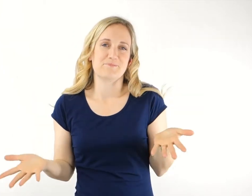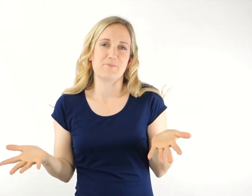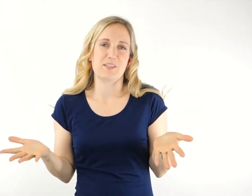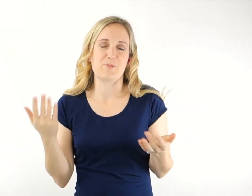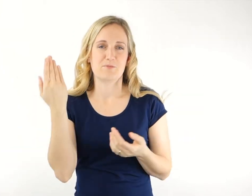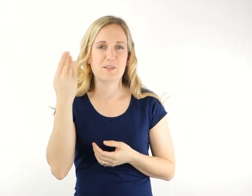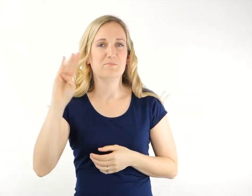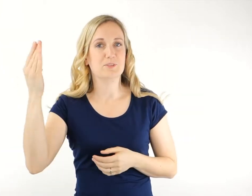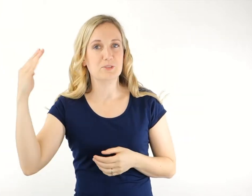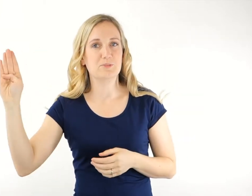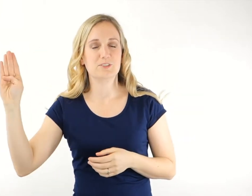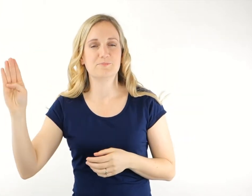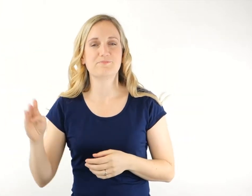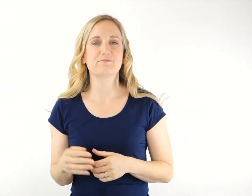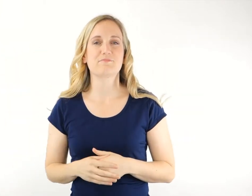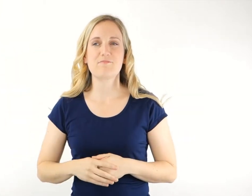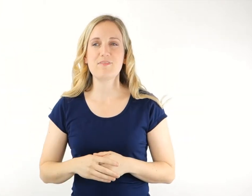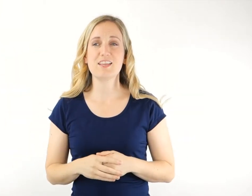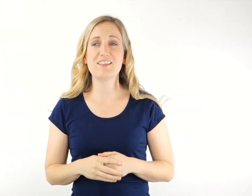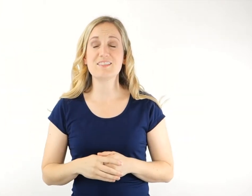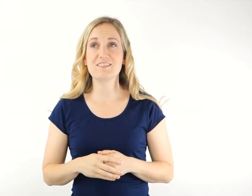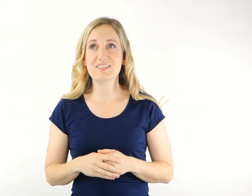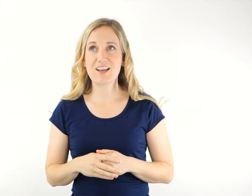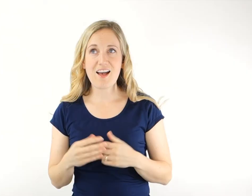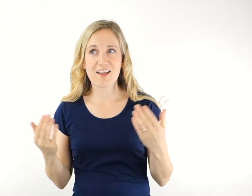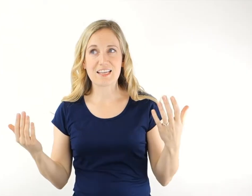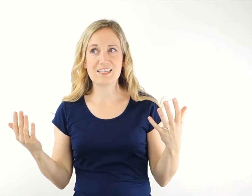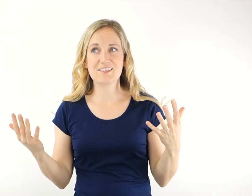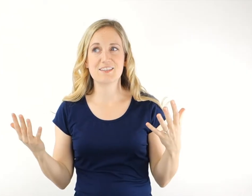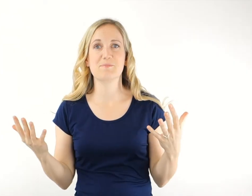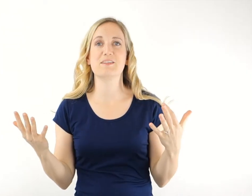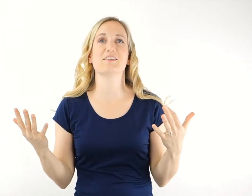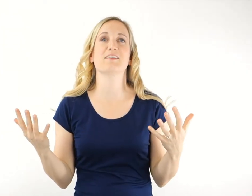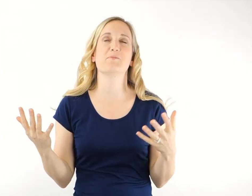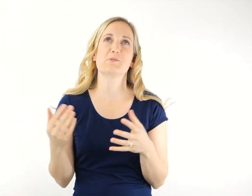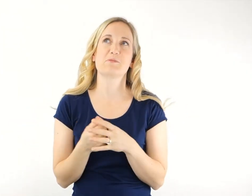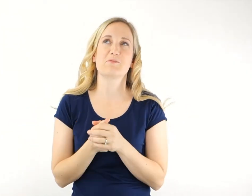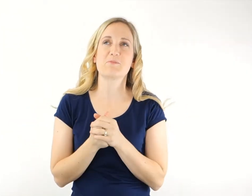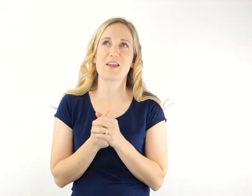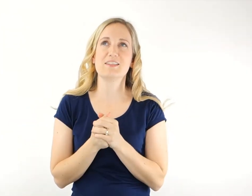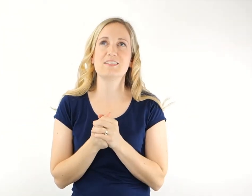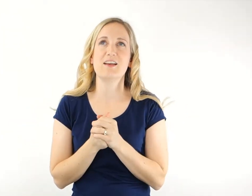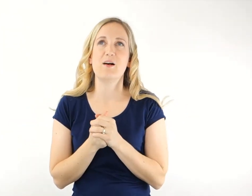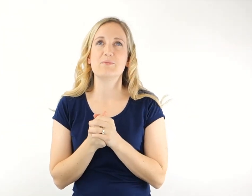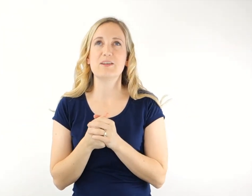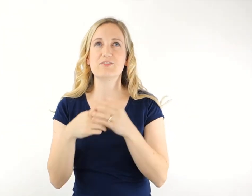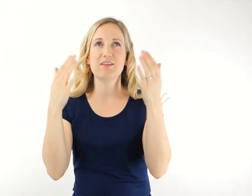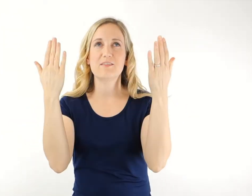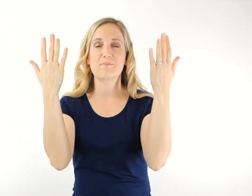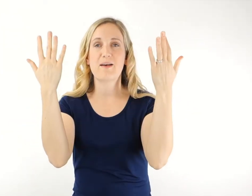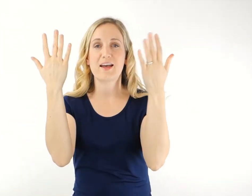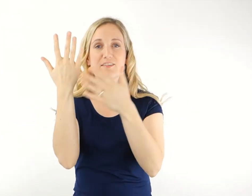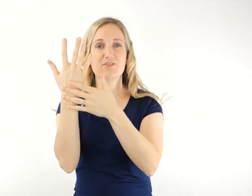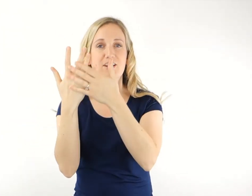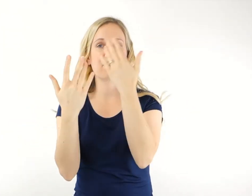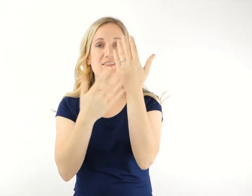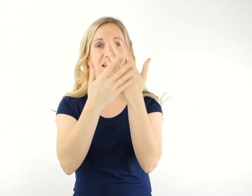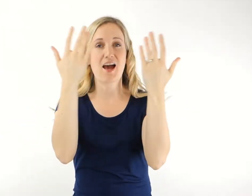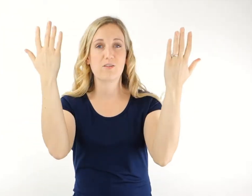But they both mean blue, blue. And then sky can be done a couple of different ways. But make sure that the back of your hand is